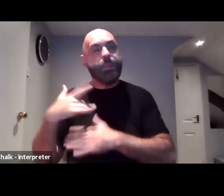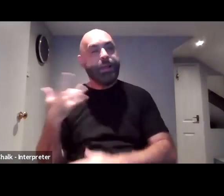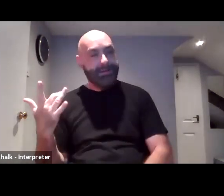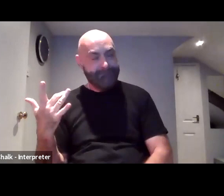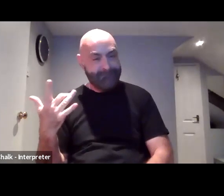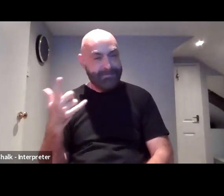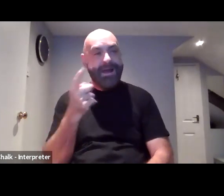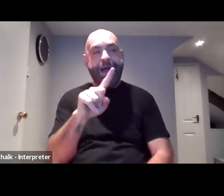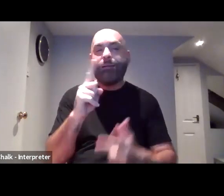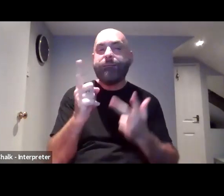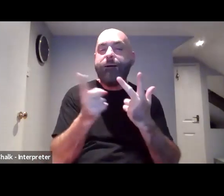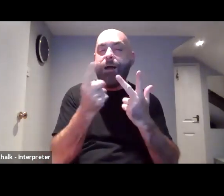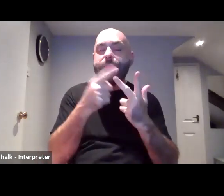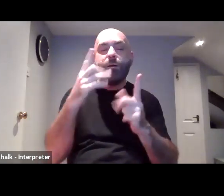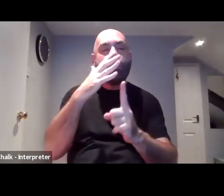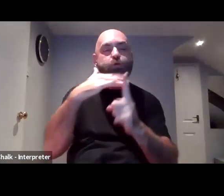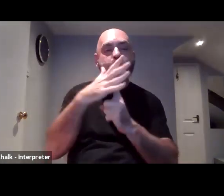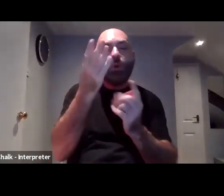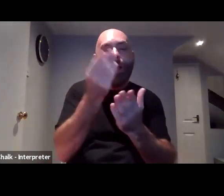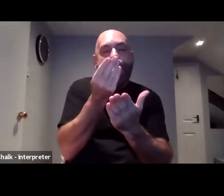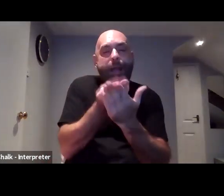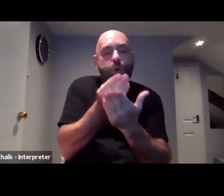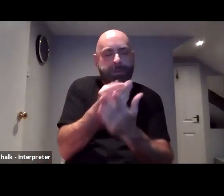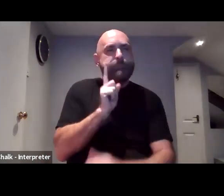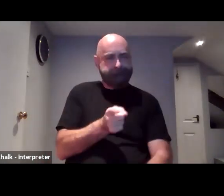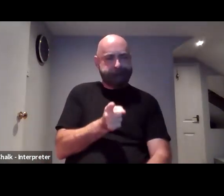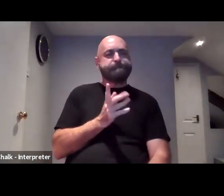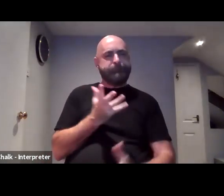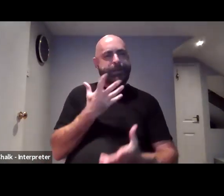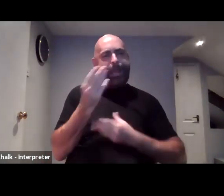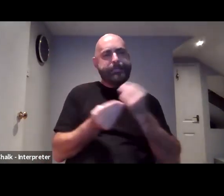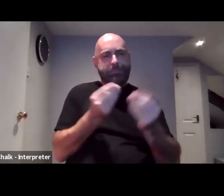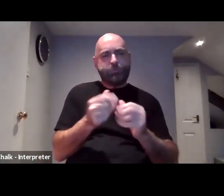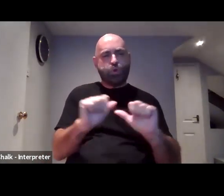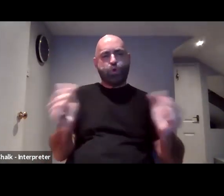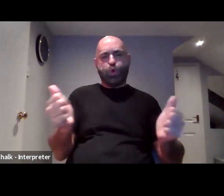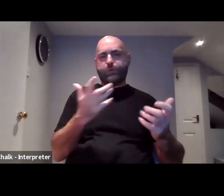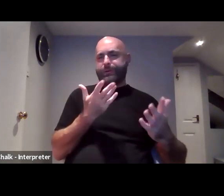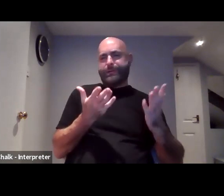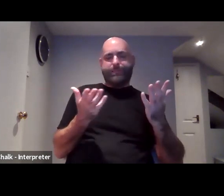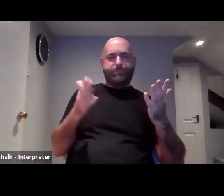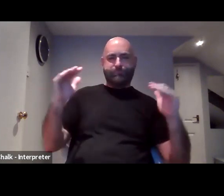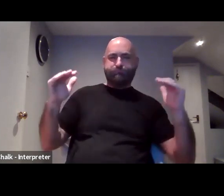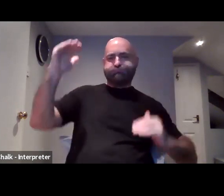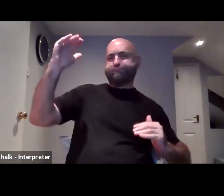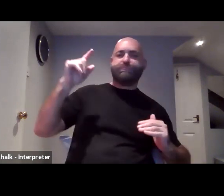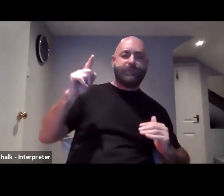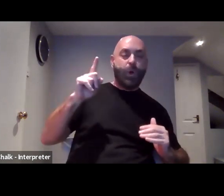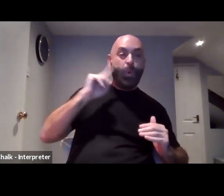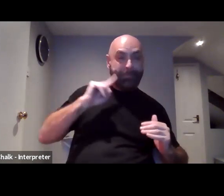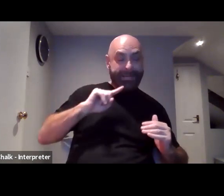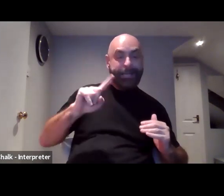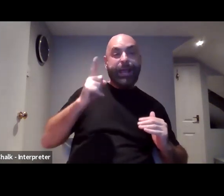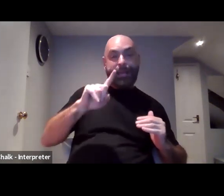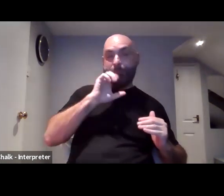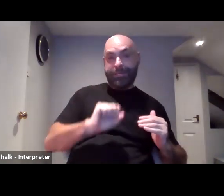and other socioeconomic characteristics, that explains a good part of the excess in women and